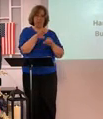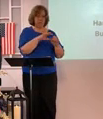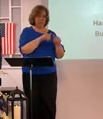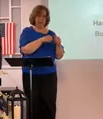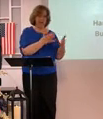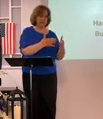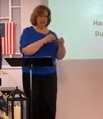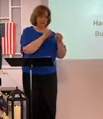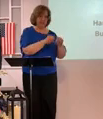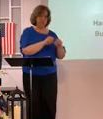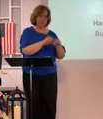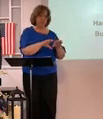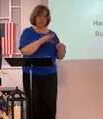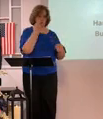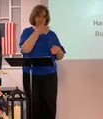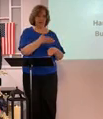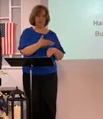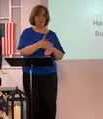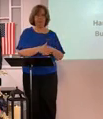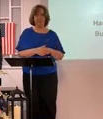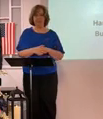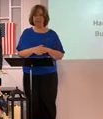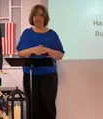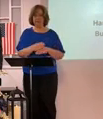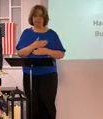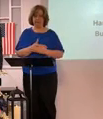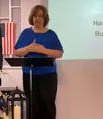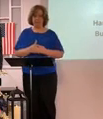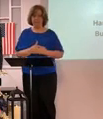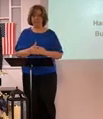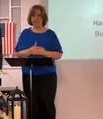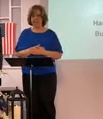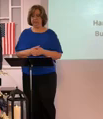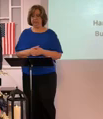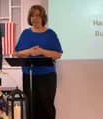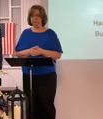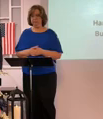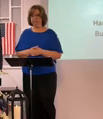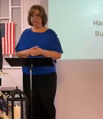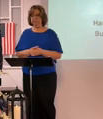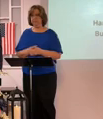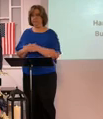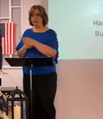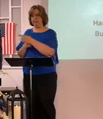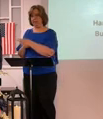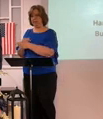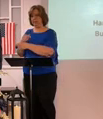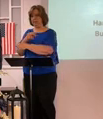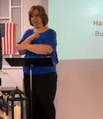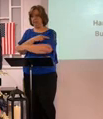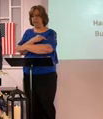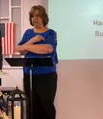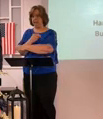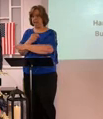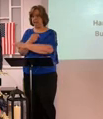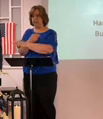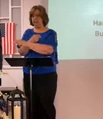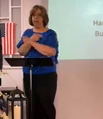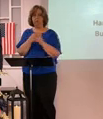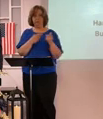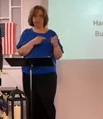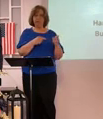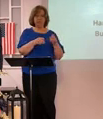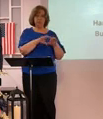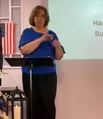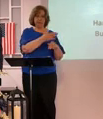can for him. And after Henry Ford couldn't do anything more, they sent him down to Children's